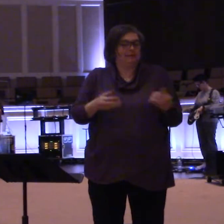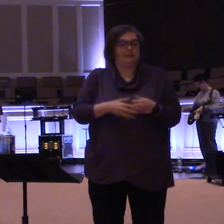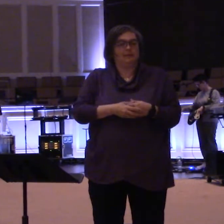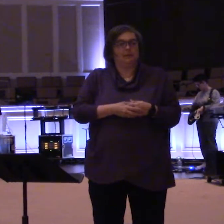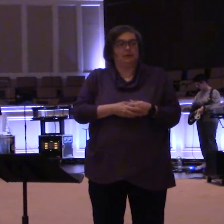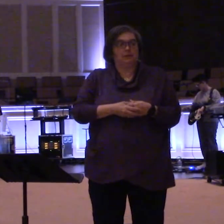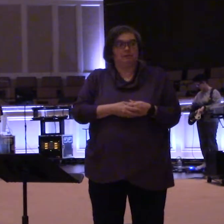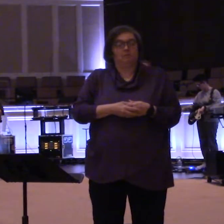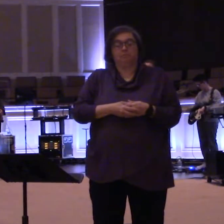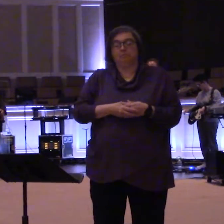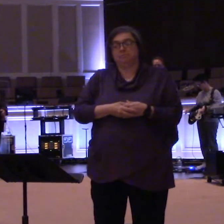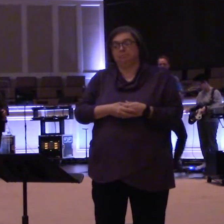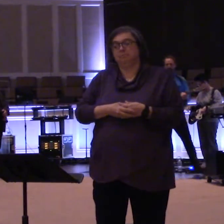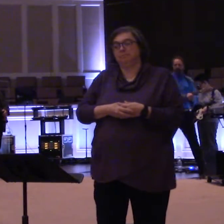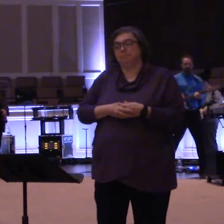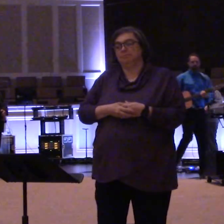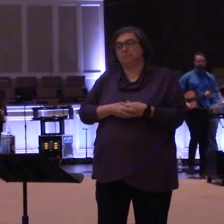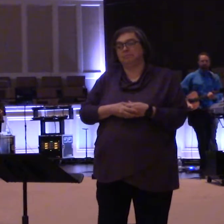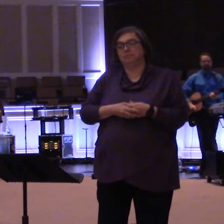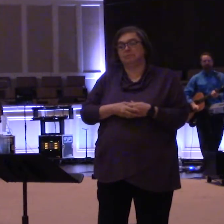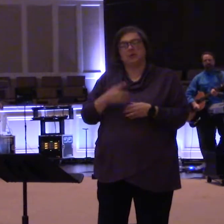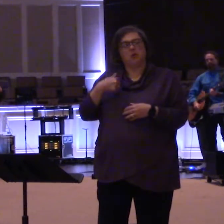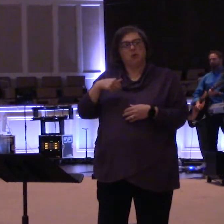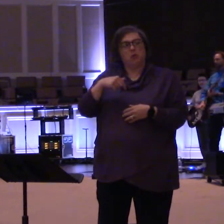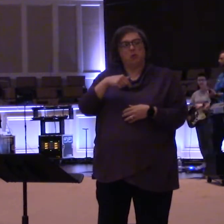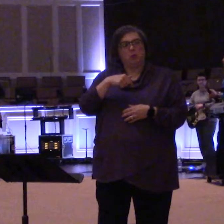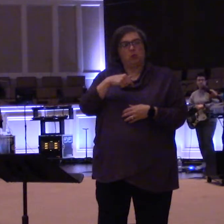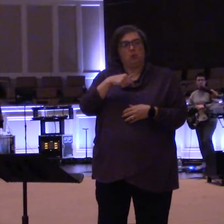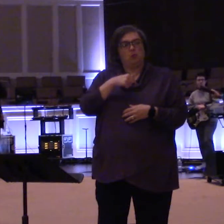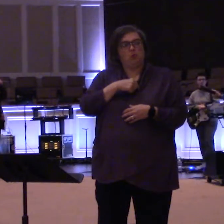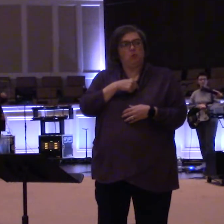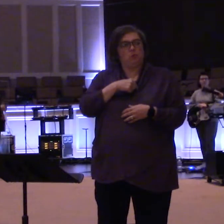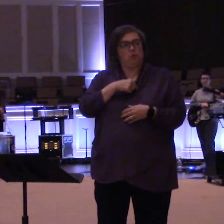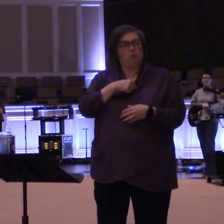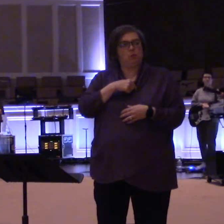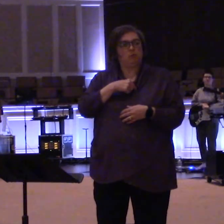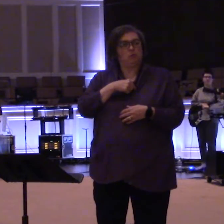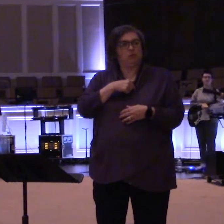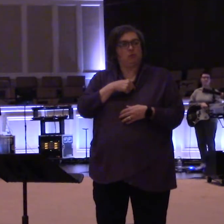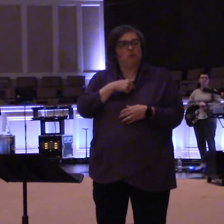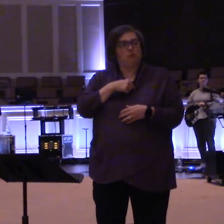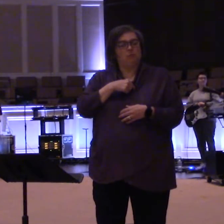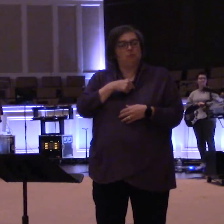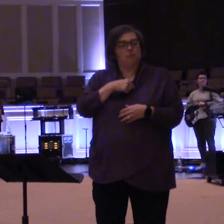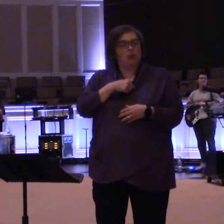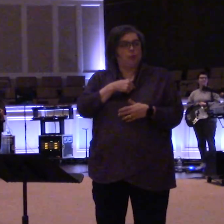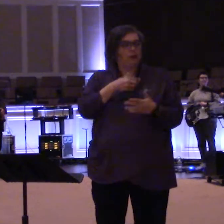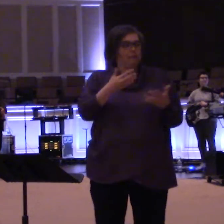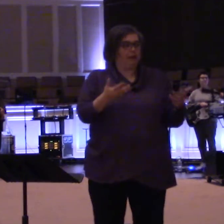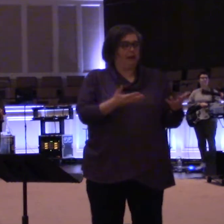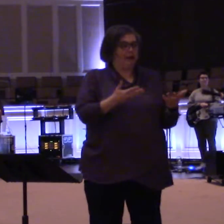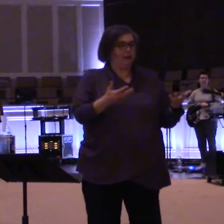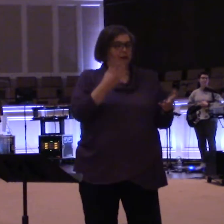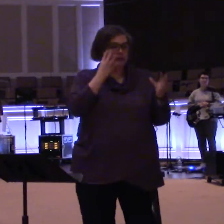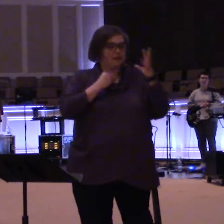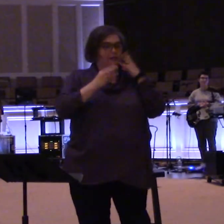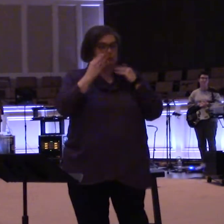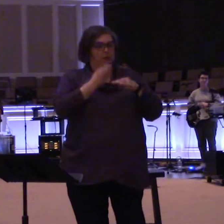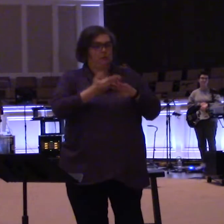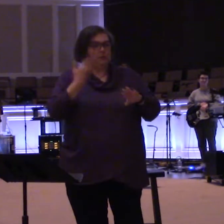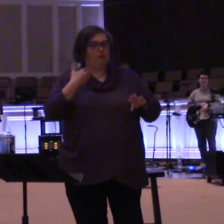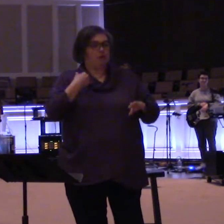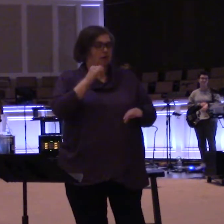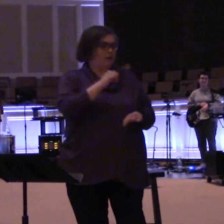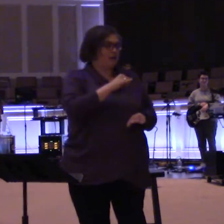So we wait. We've been here before, from a garden to a desert to a promised land,